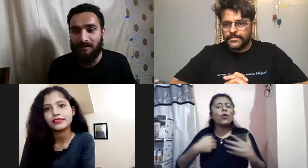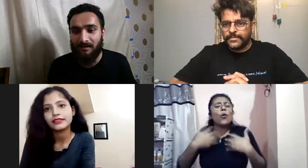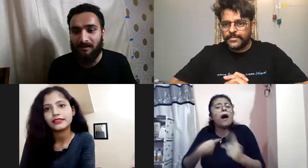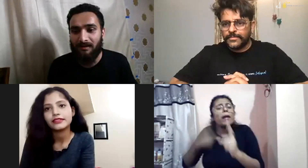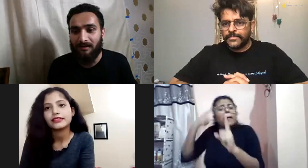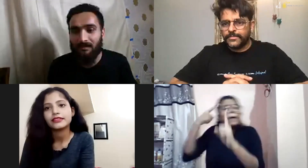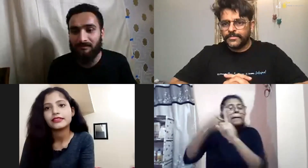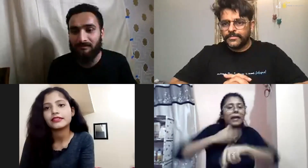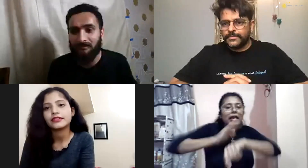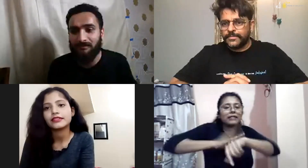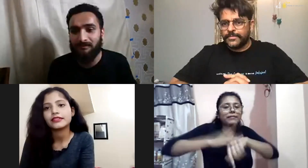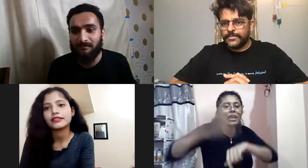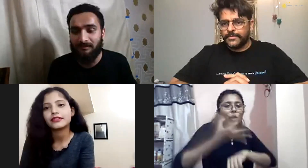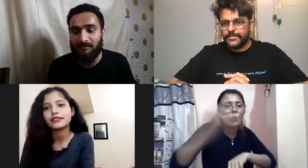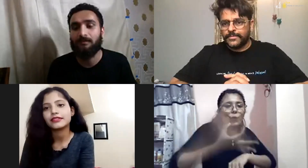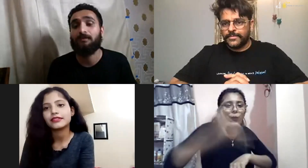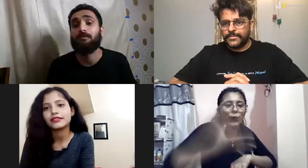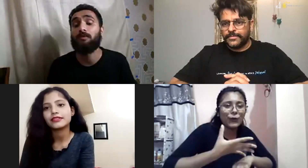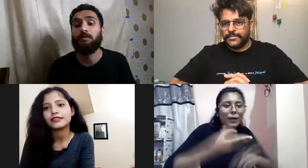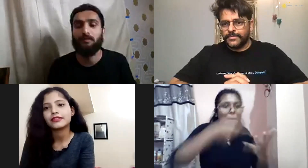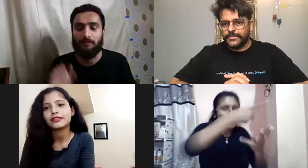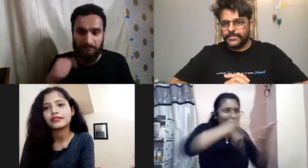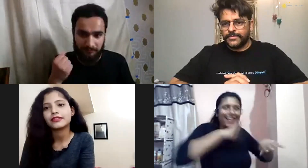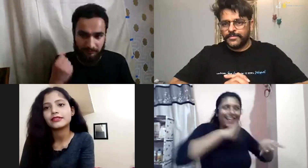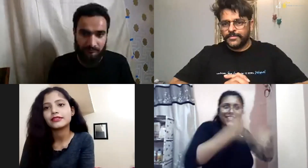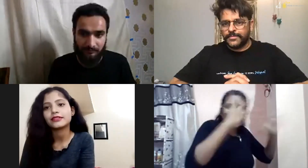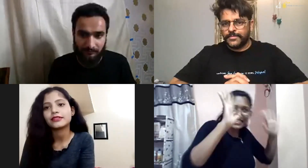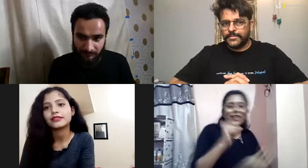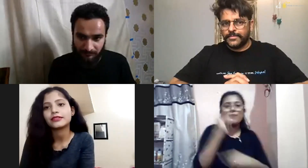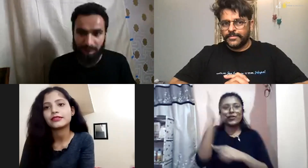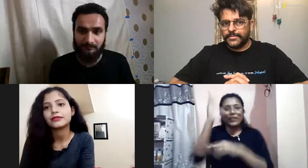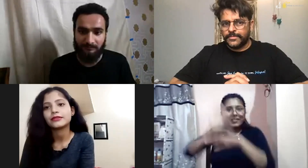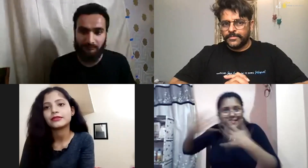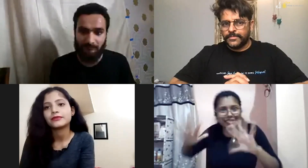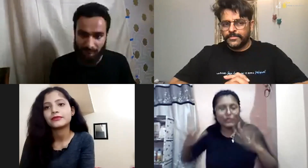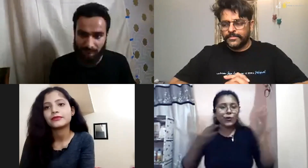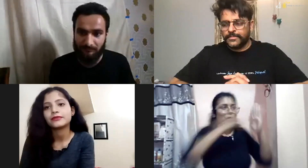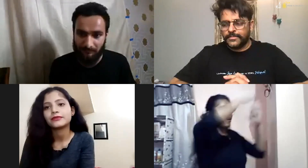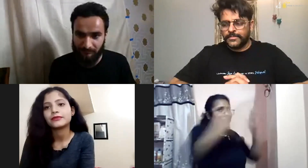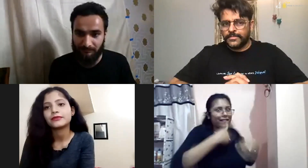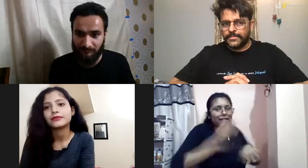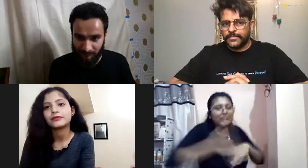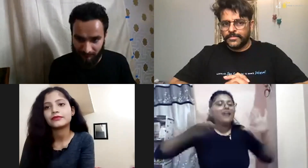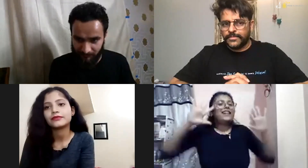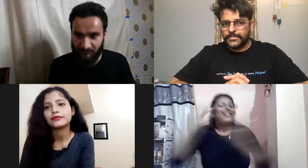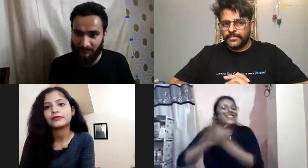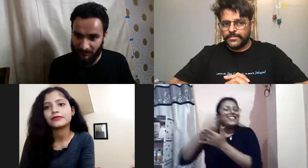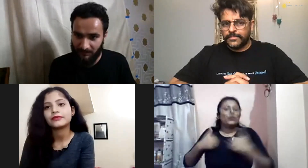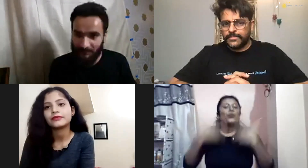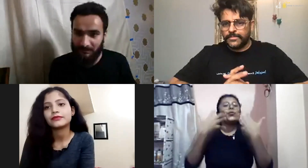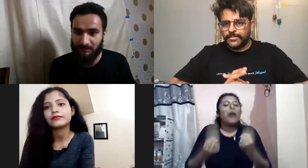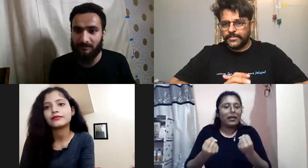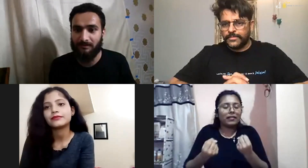no, I will do by myself and I will spread across related to my own experiences. So I made a lot of things. I